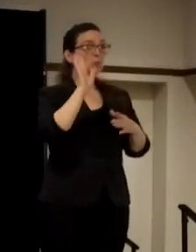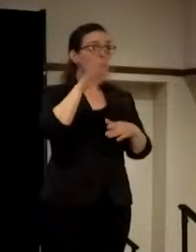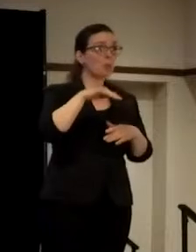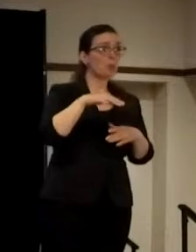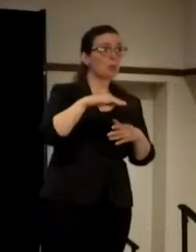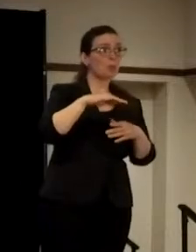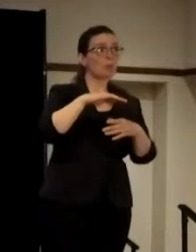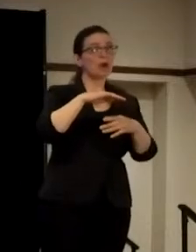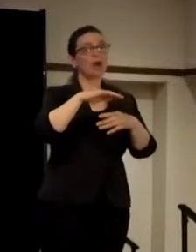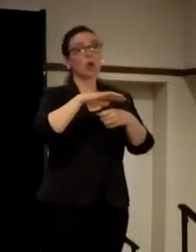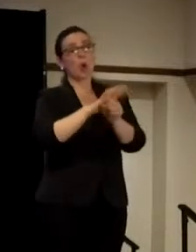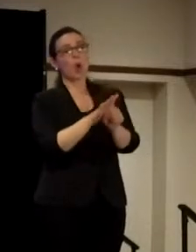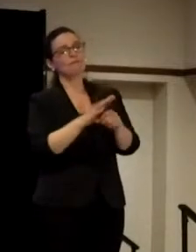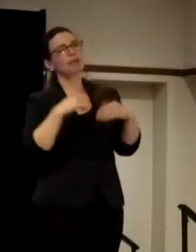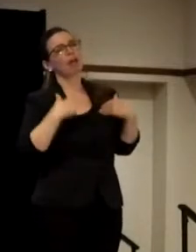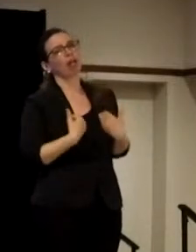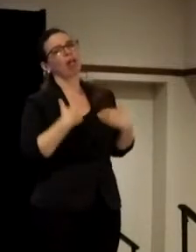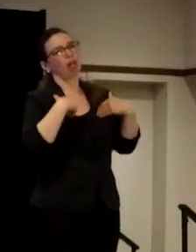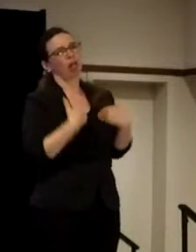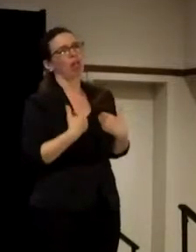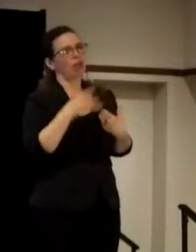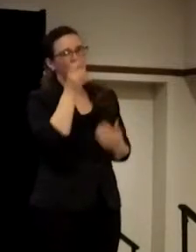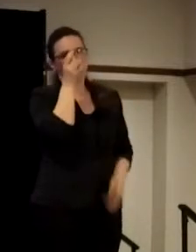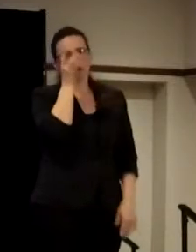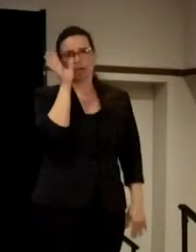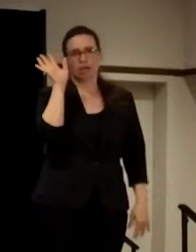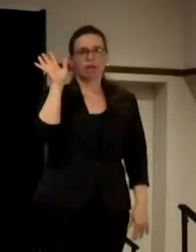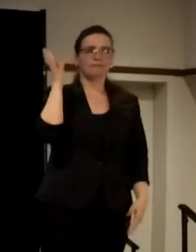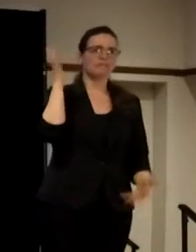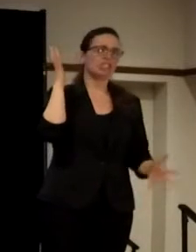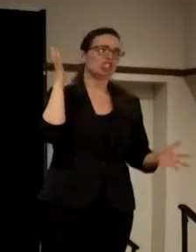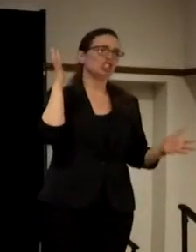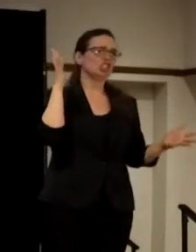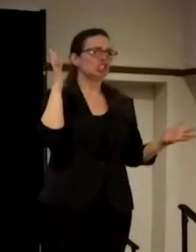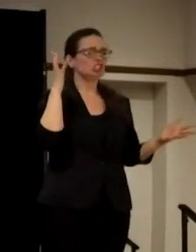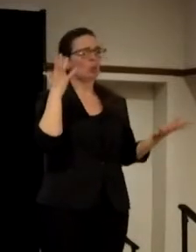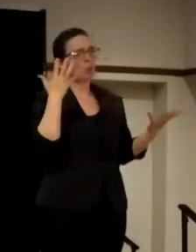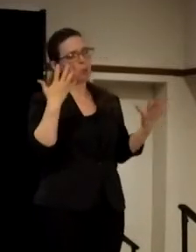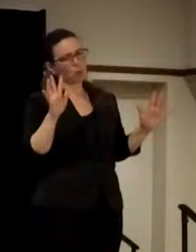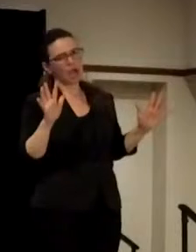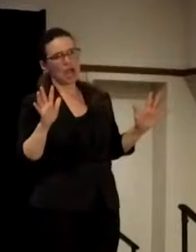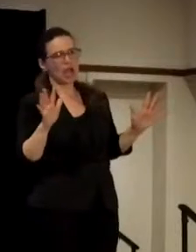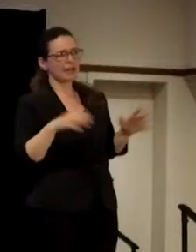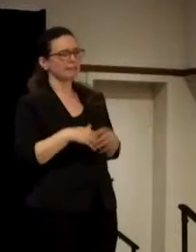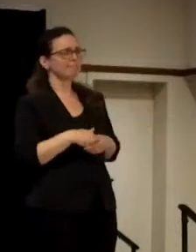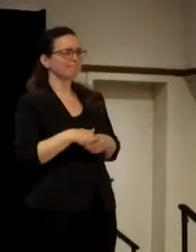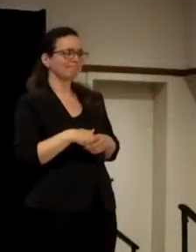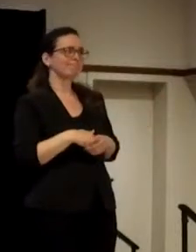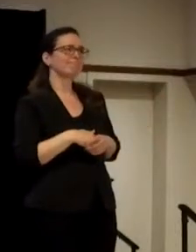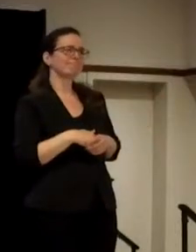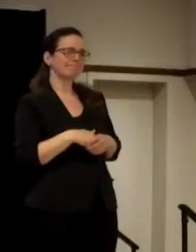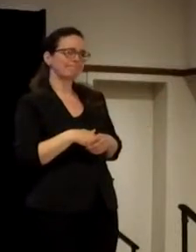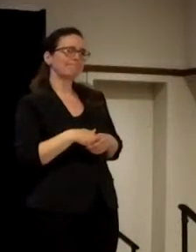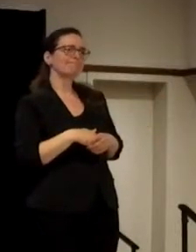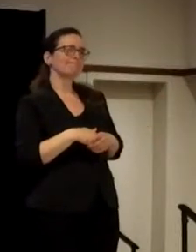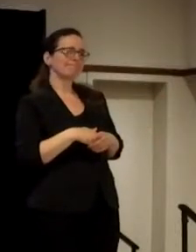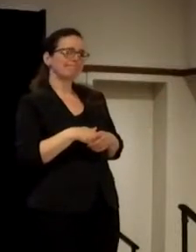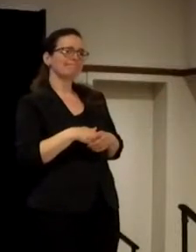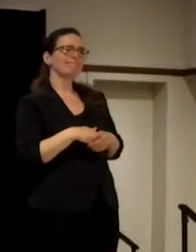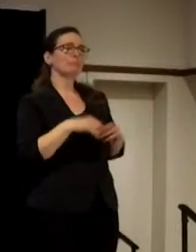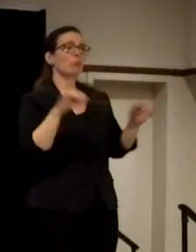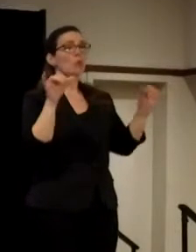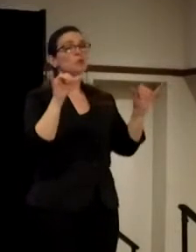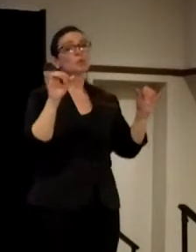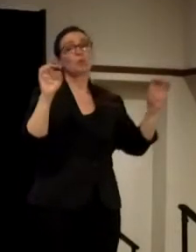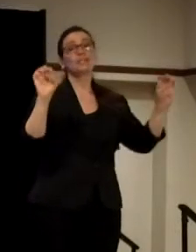travel, we'll see more travel cases. We always do. Gatherings for Easter, maybe, right? I